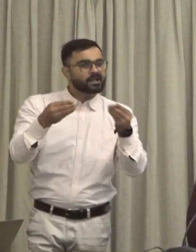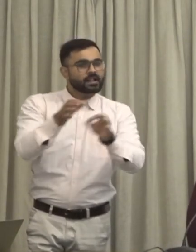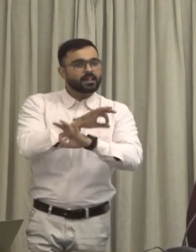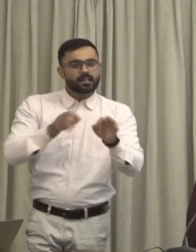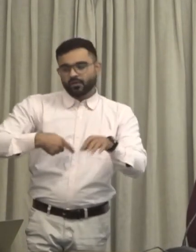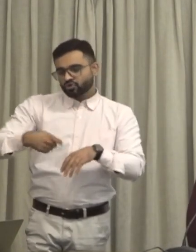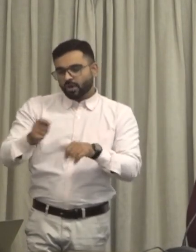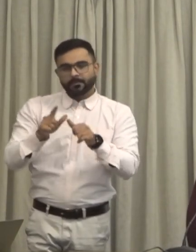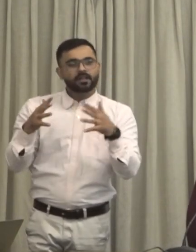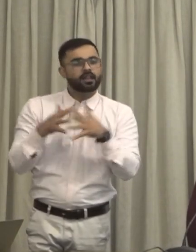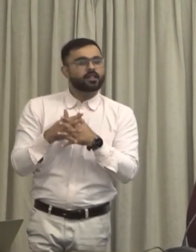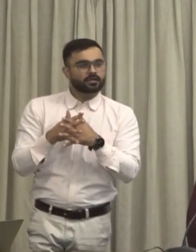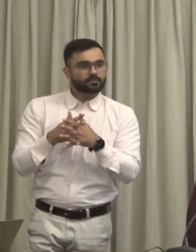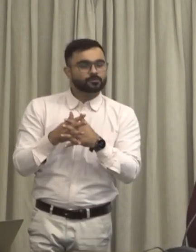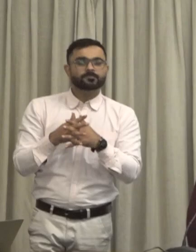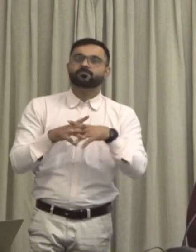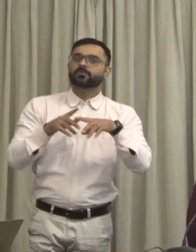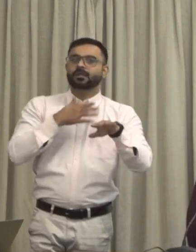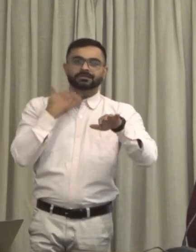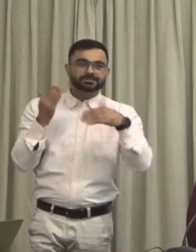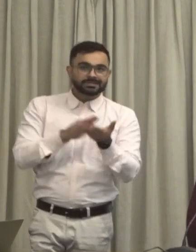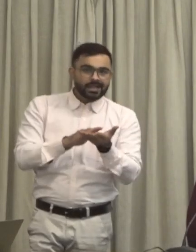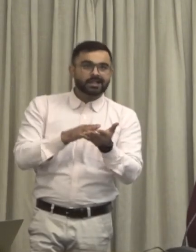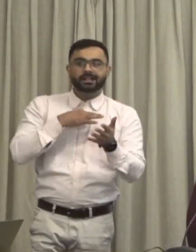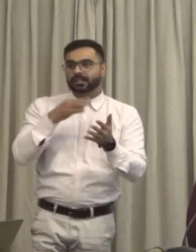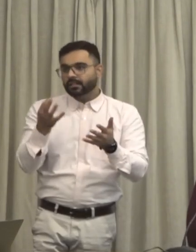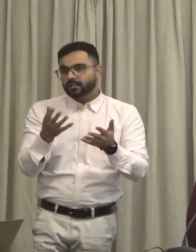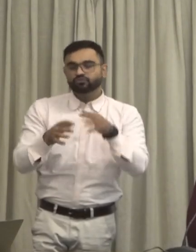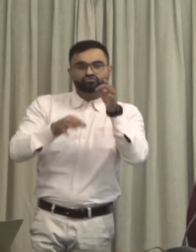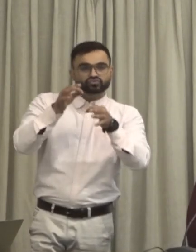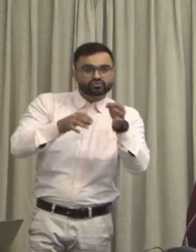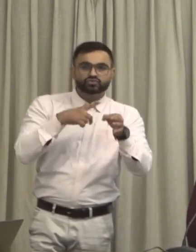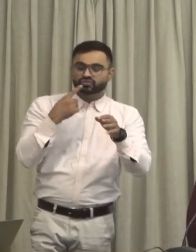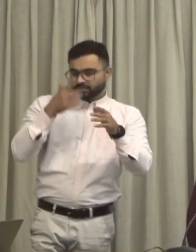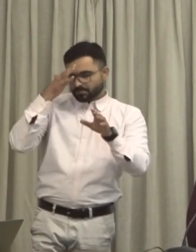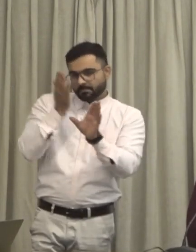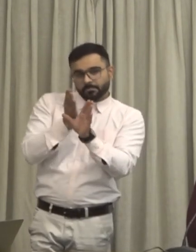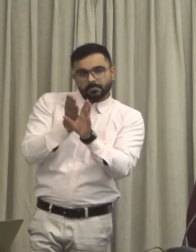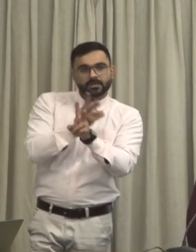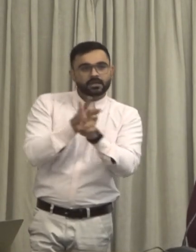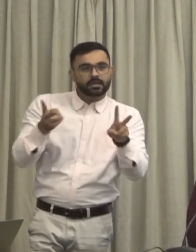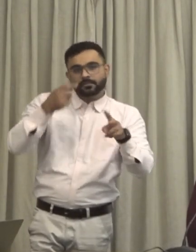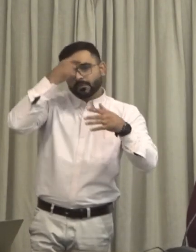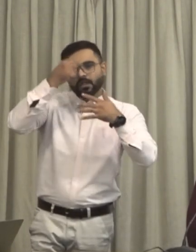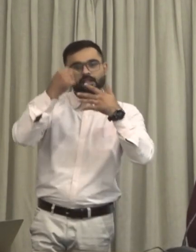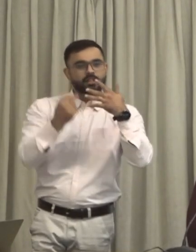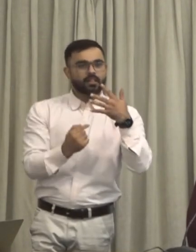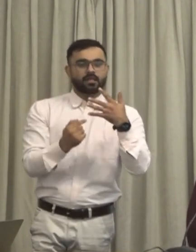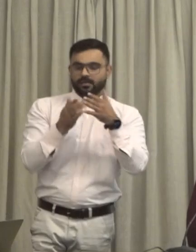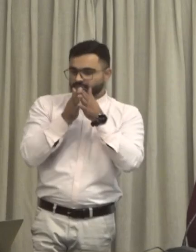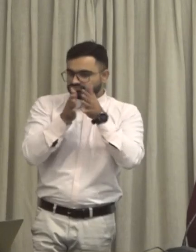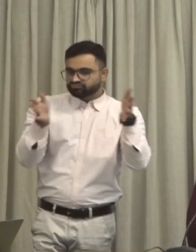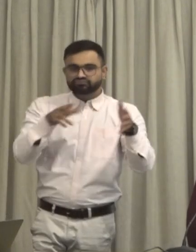on the criminal law, on death and dying. The judges have waxed philosophical about these issues as well. But